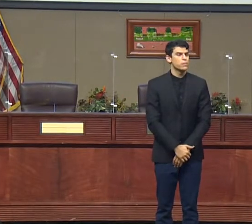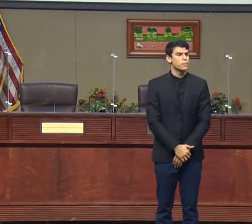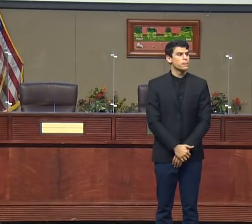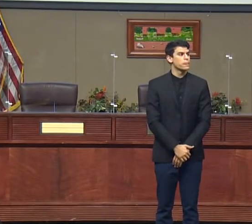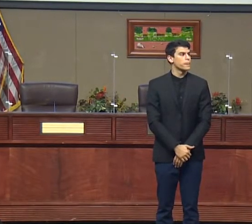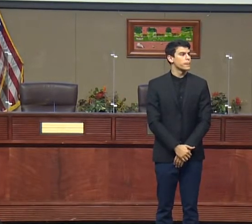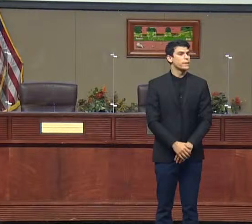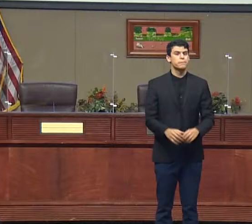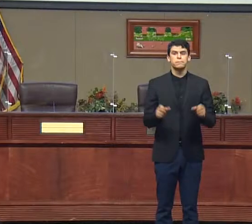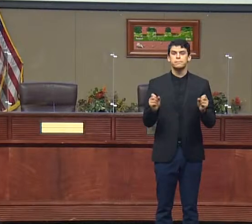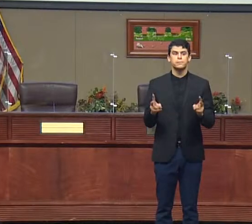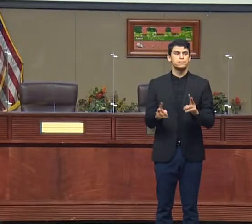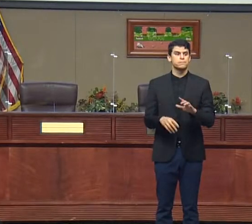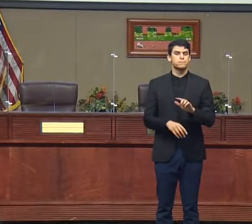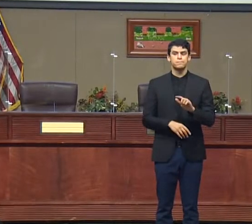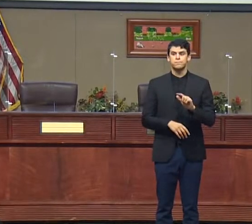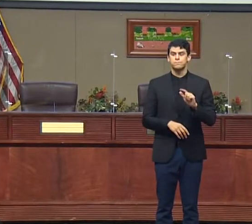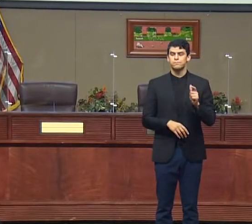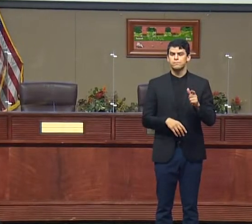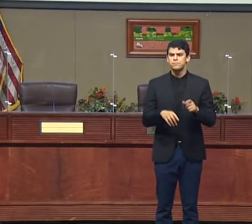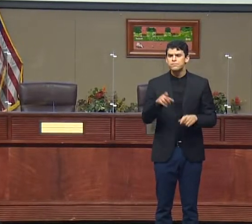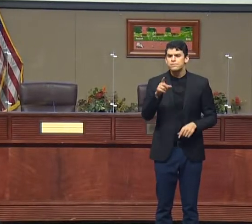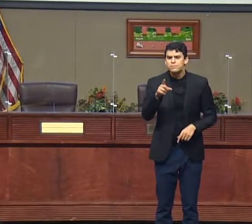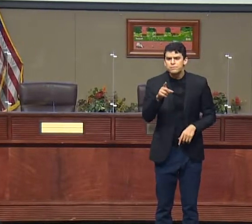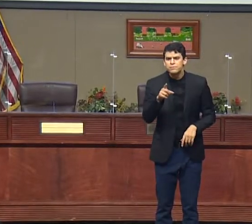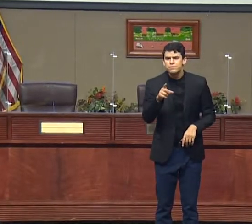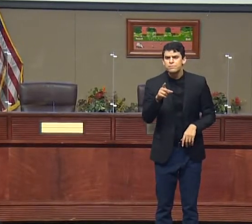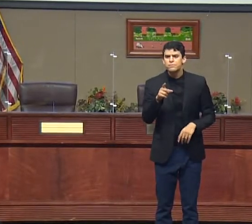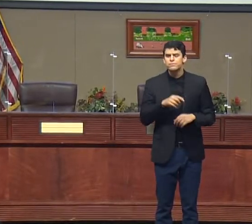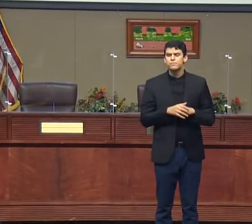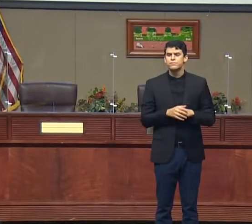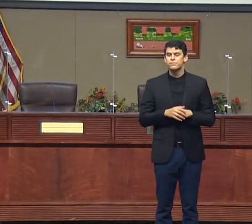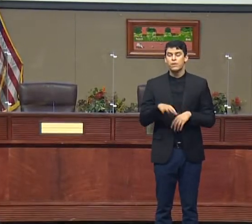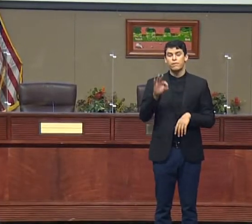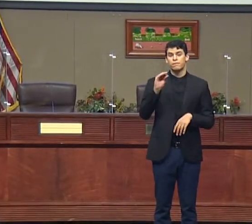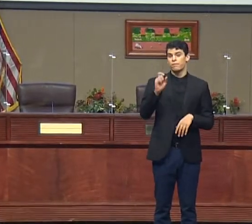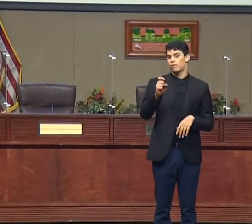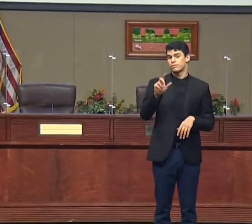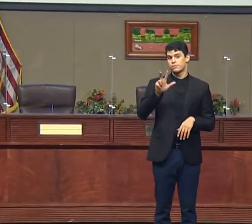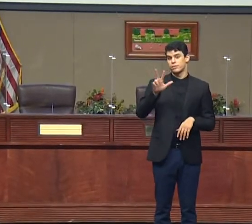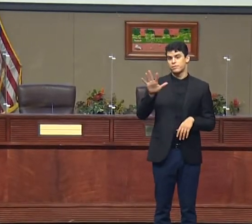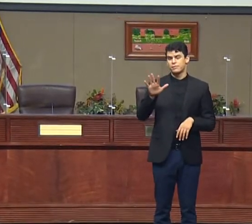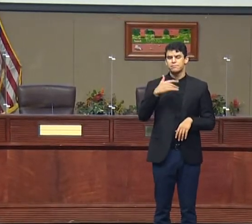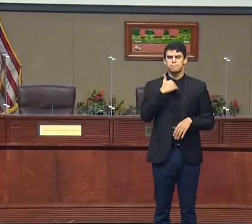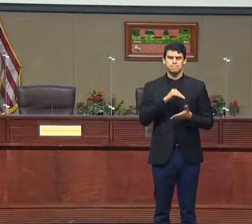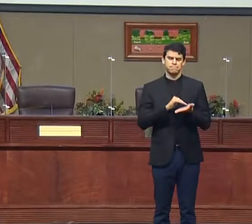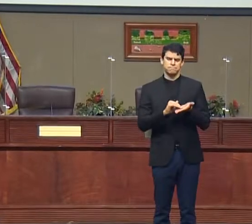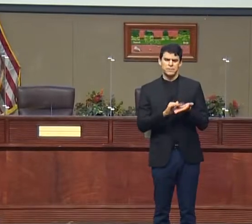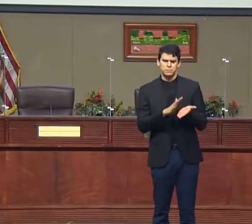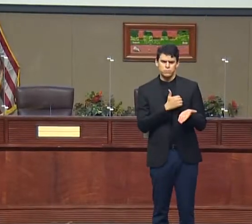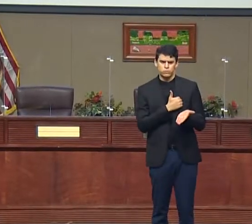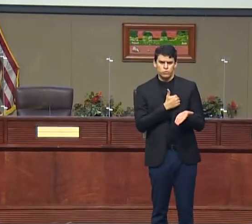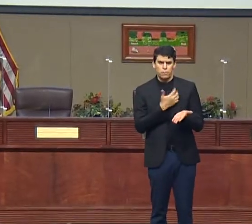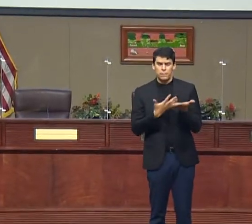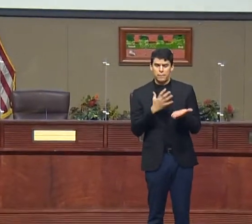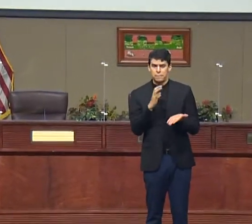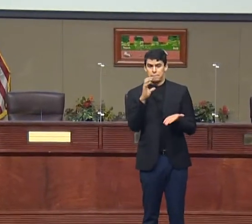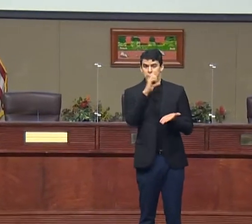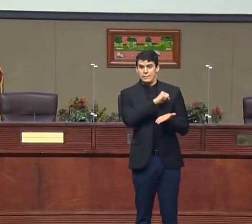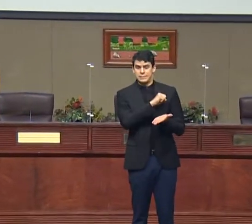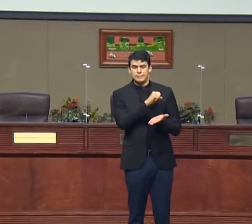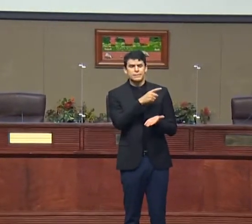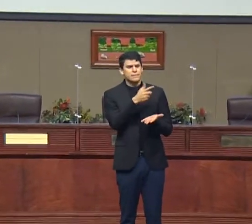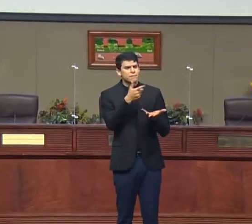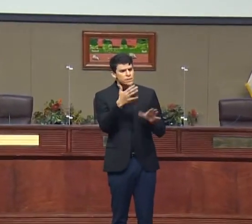Okay. Hi, Mayor Demings, Lyra Greenberg, Fox 35. Excuse me if I missed this, but Do you know